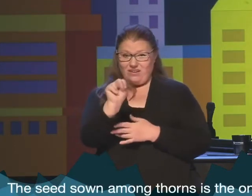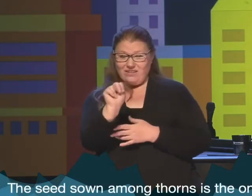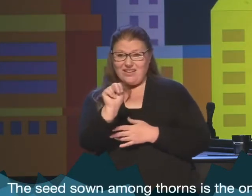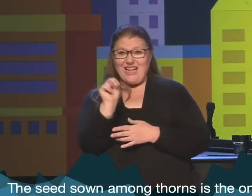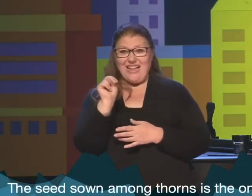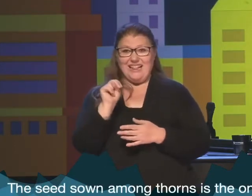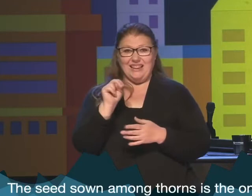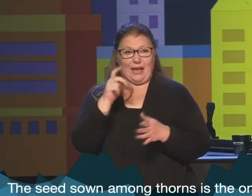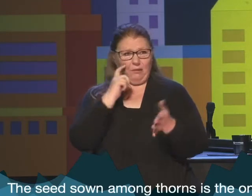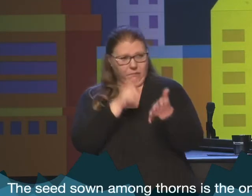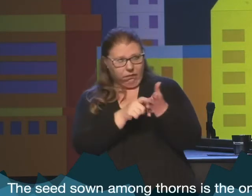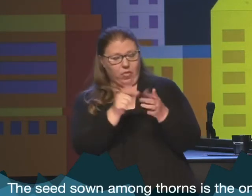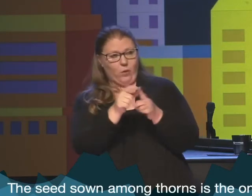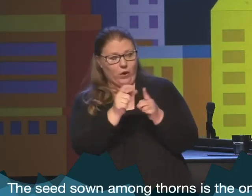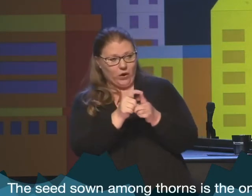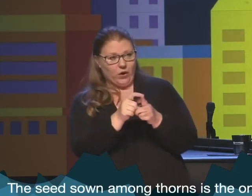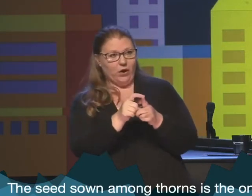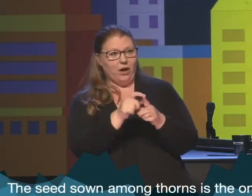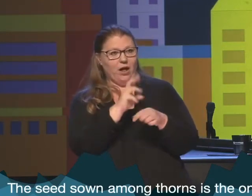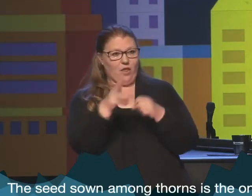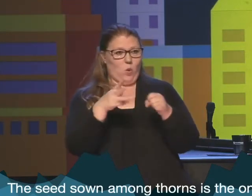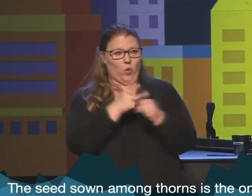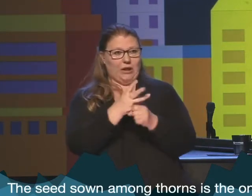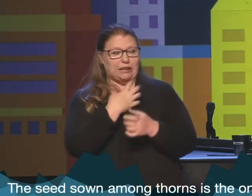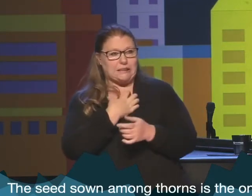word, but then worldly anxiety and lure of riches